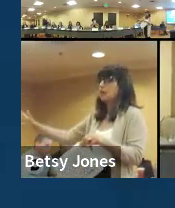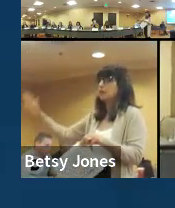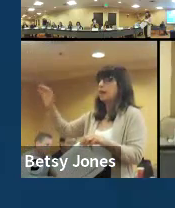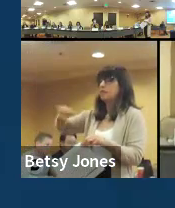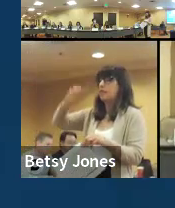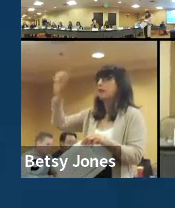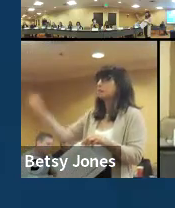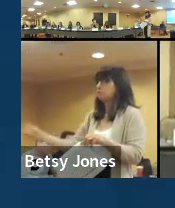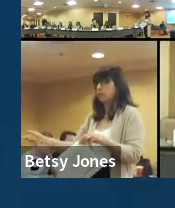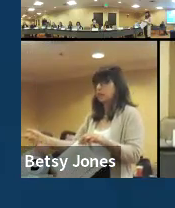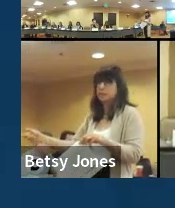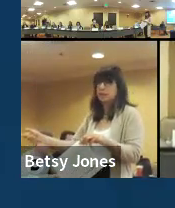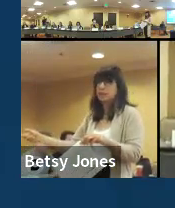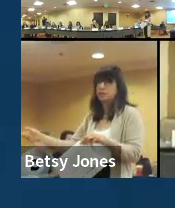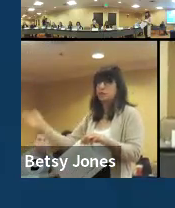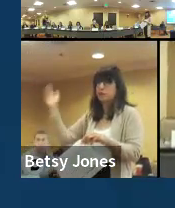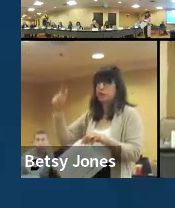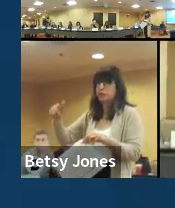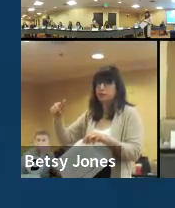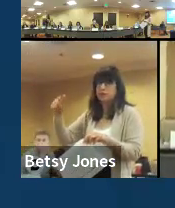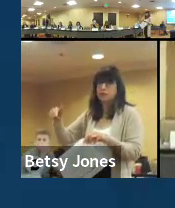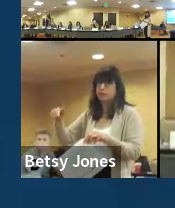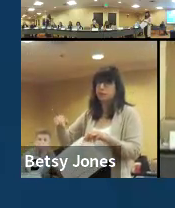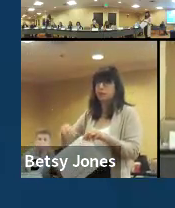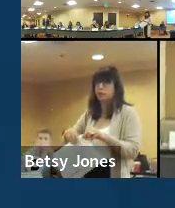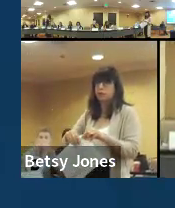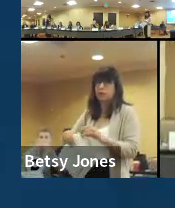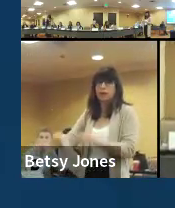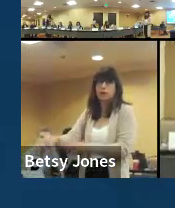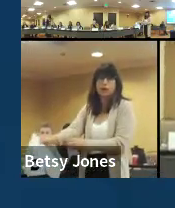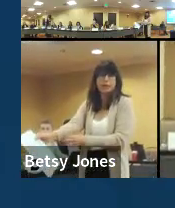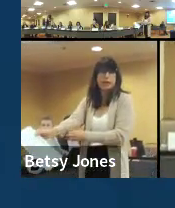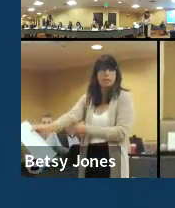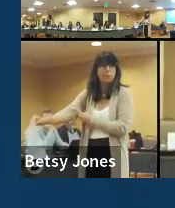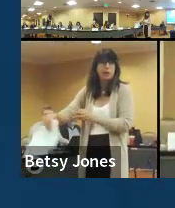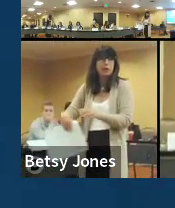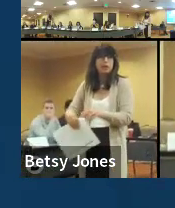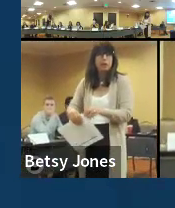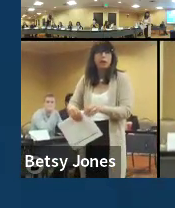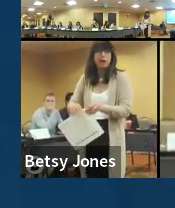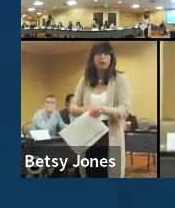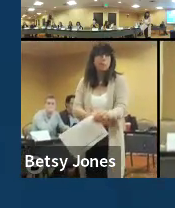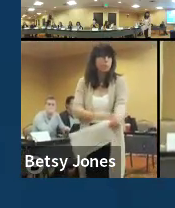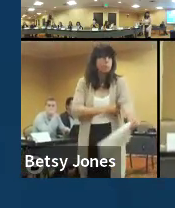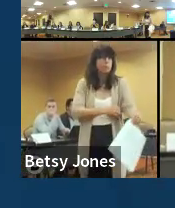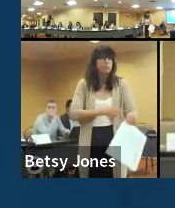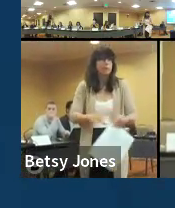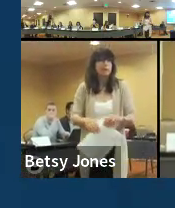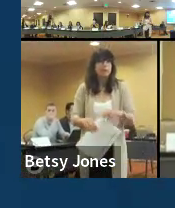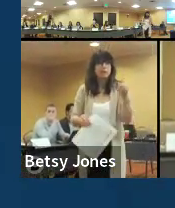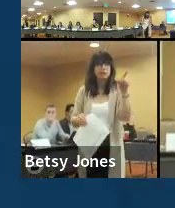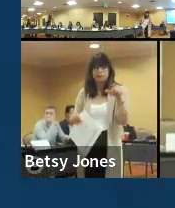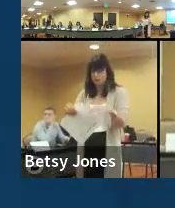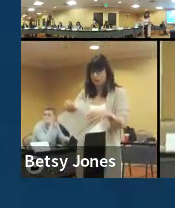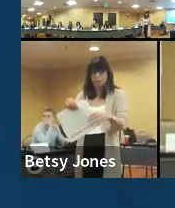ahead and do that at the end of the meeting today so we can get started with our panel on time.